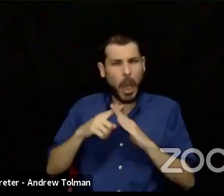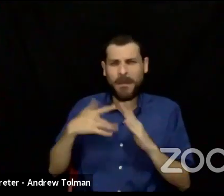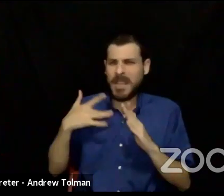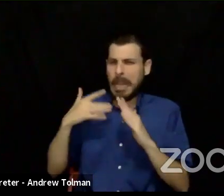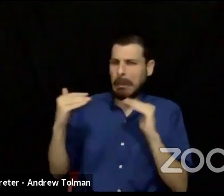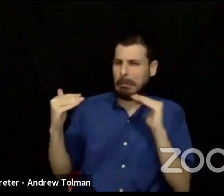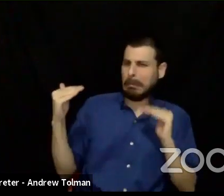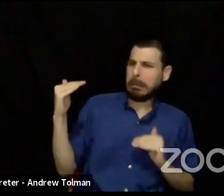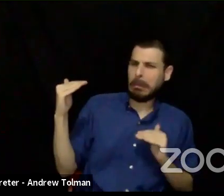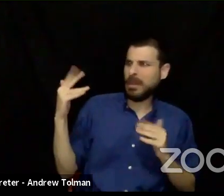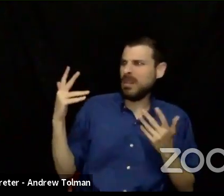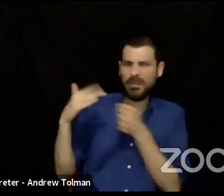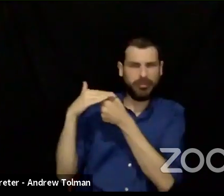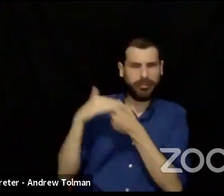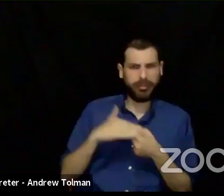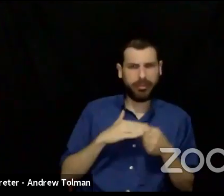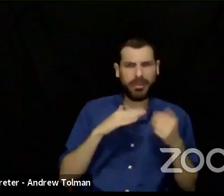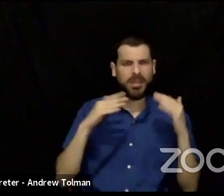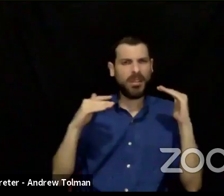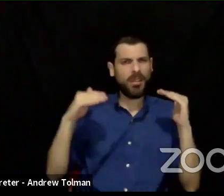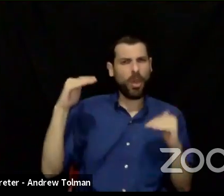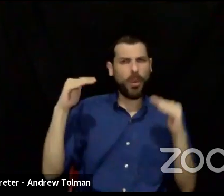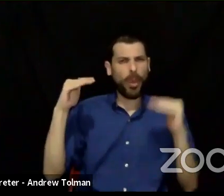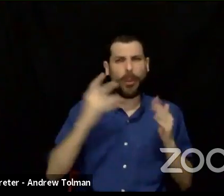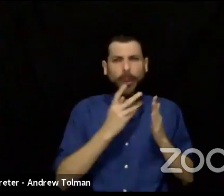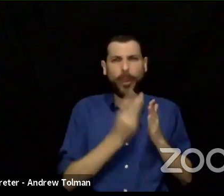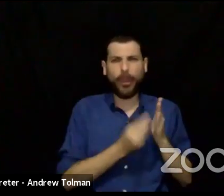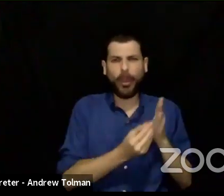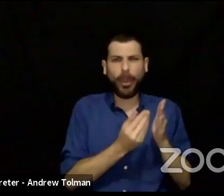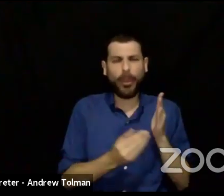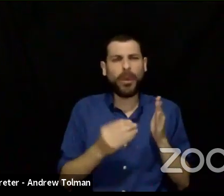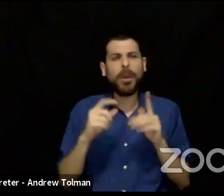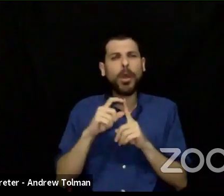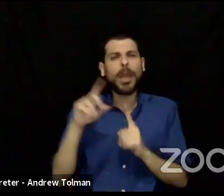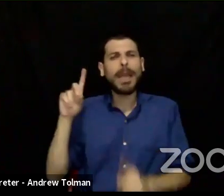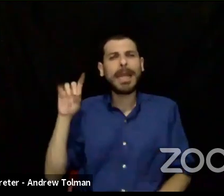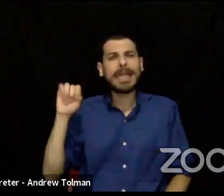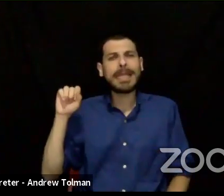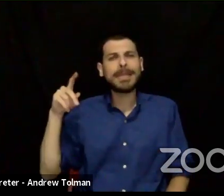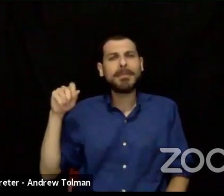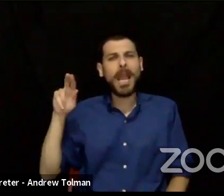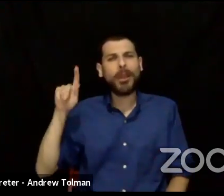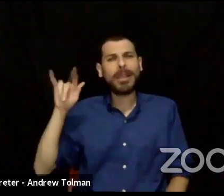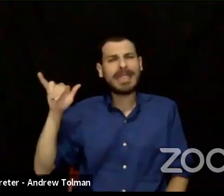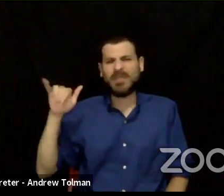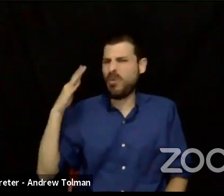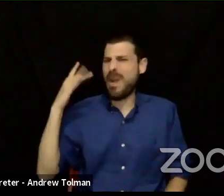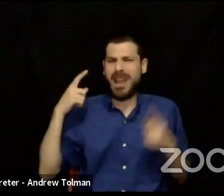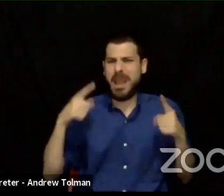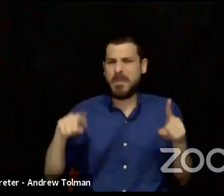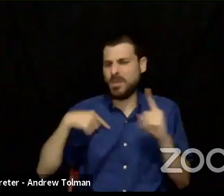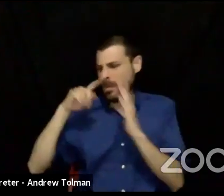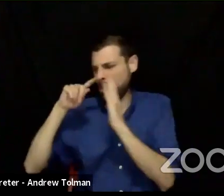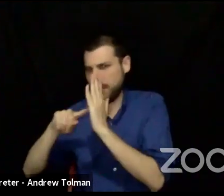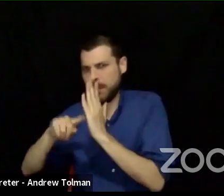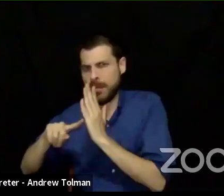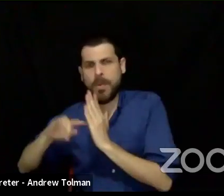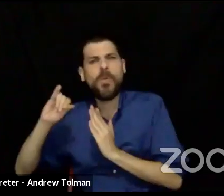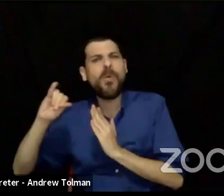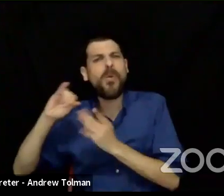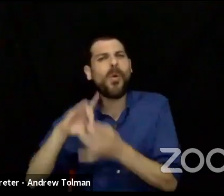disparities or why they were. I didn't really have the whole hold on racism being that anchor. But as I got into the